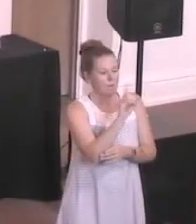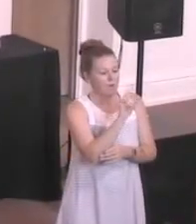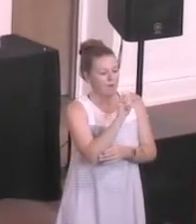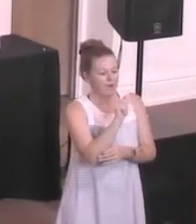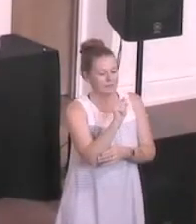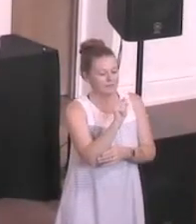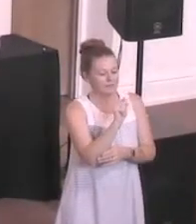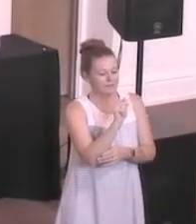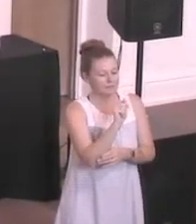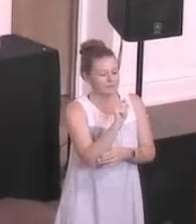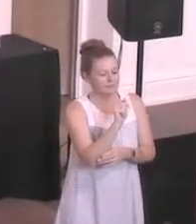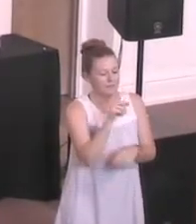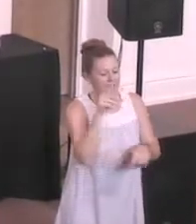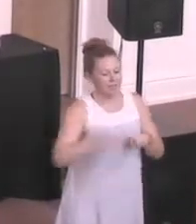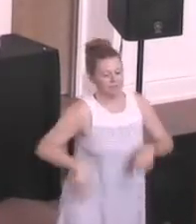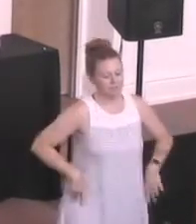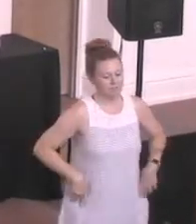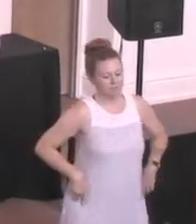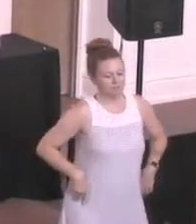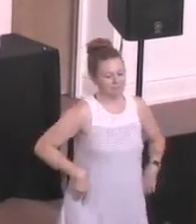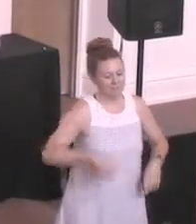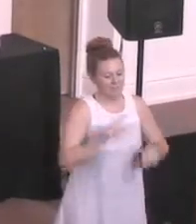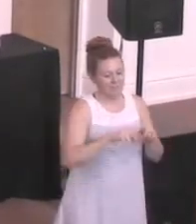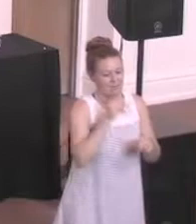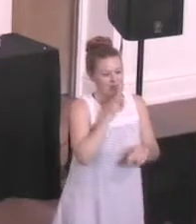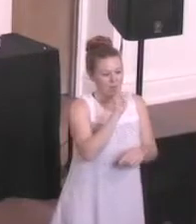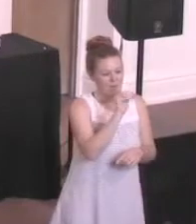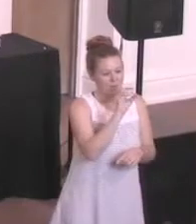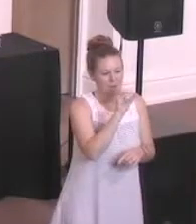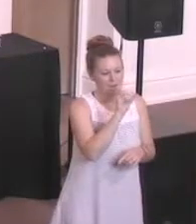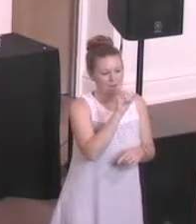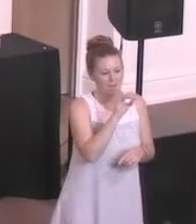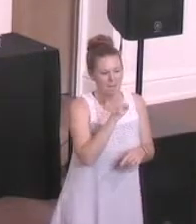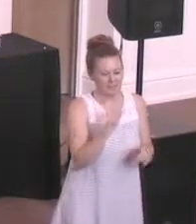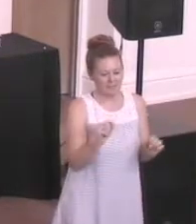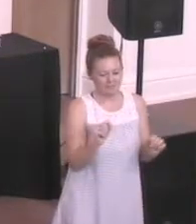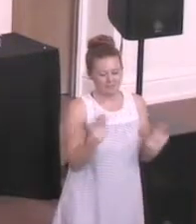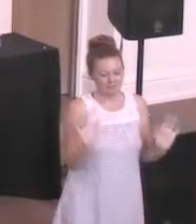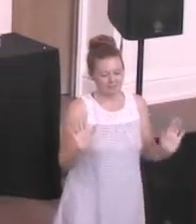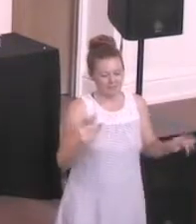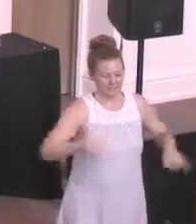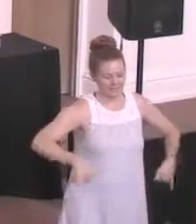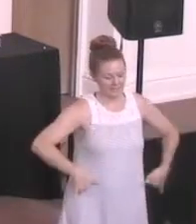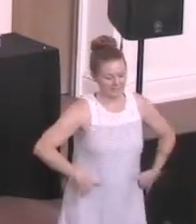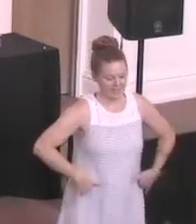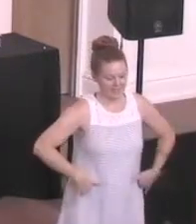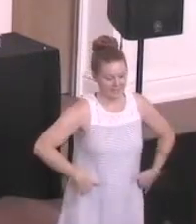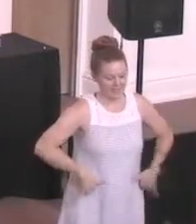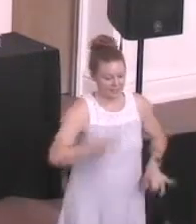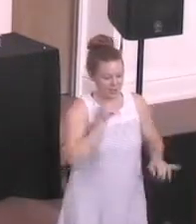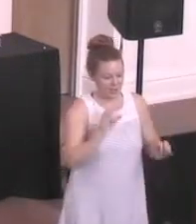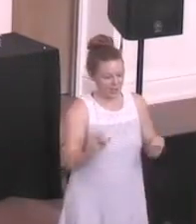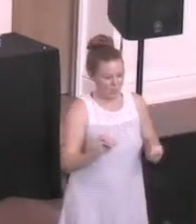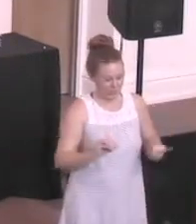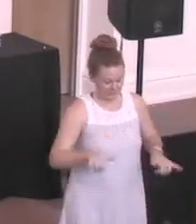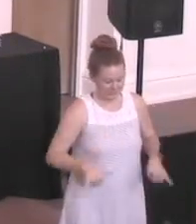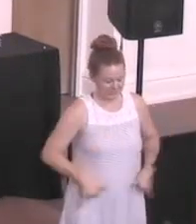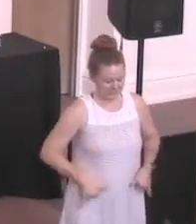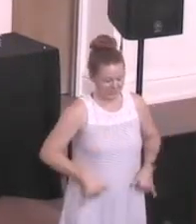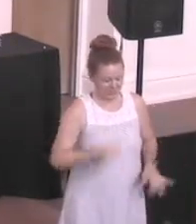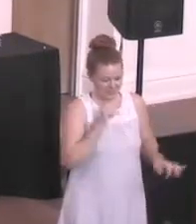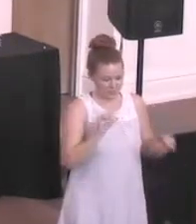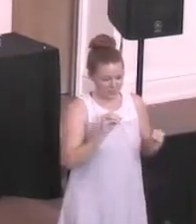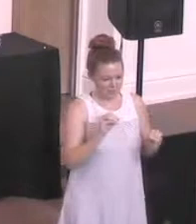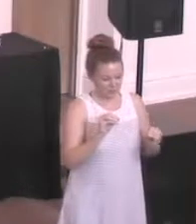Okay, this is for Jesus tonight, so, you know, we're just going to keep this part steady. But we're going to be using some hand motions. Everyone say